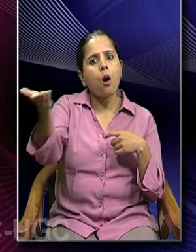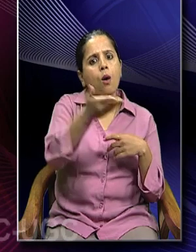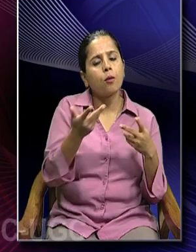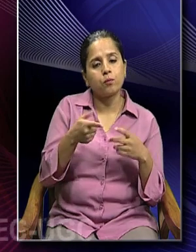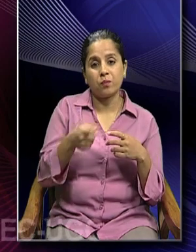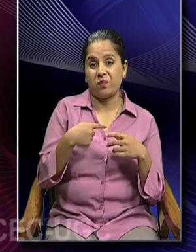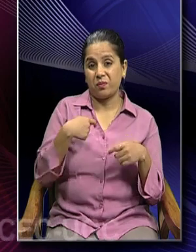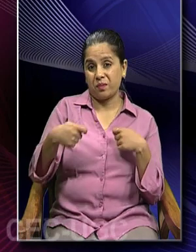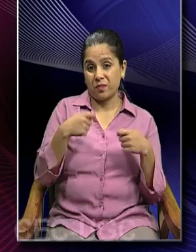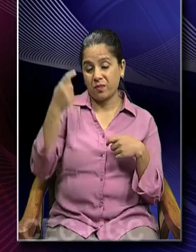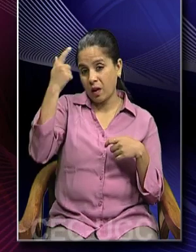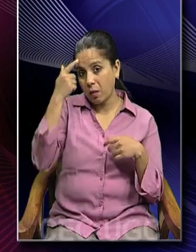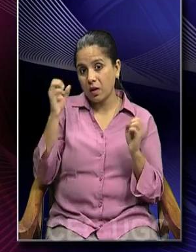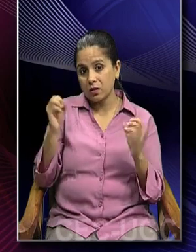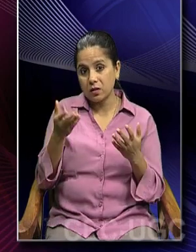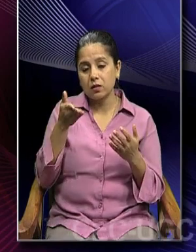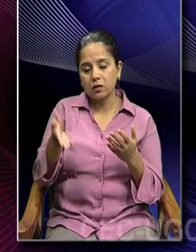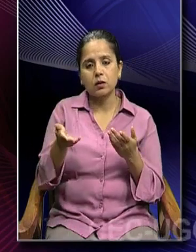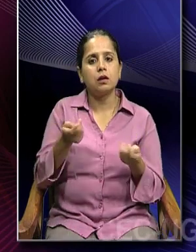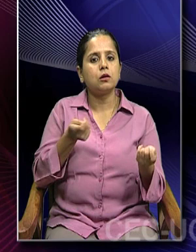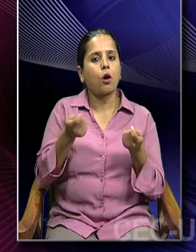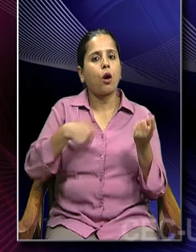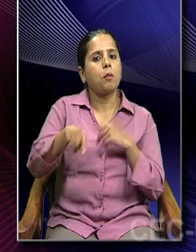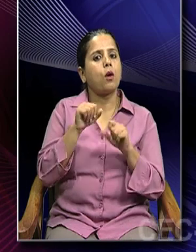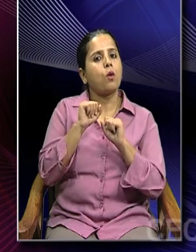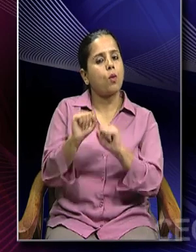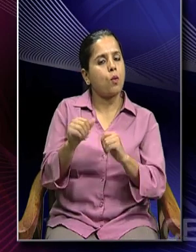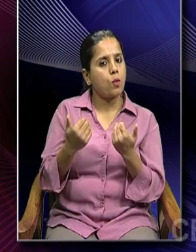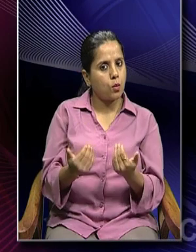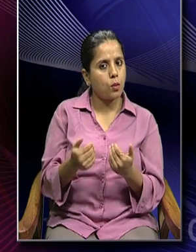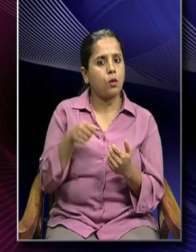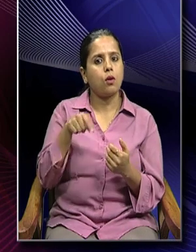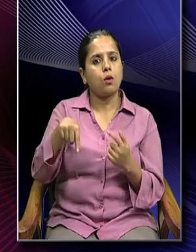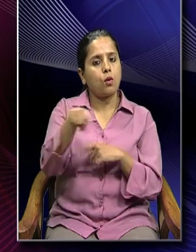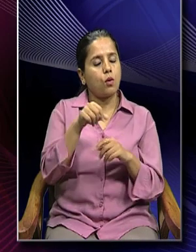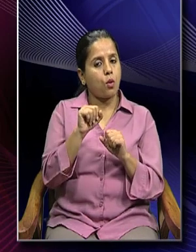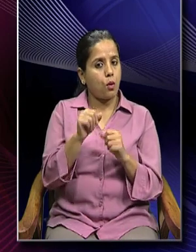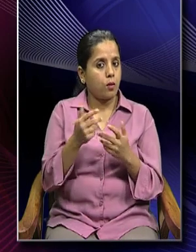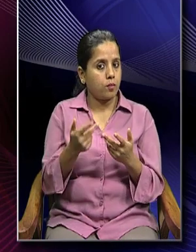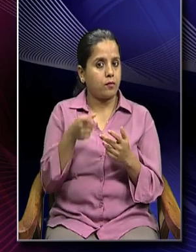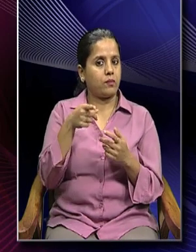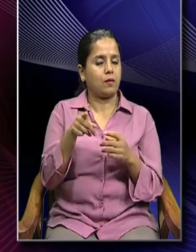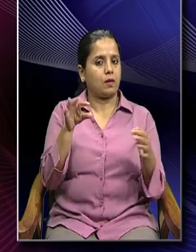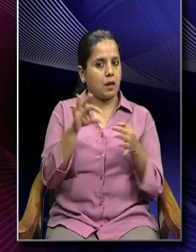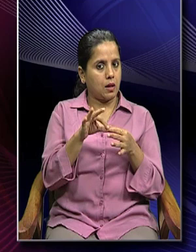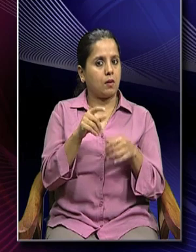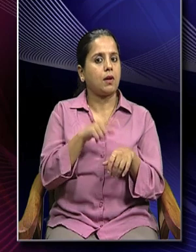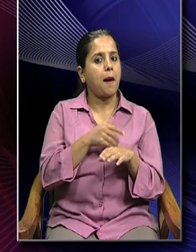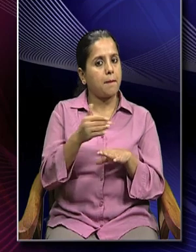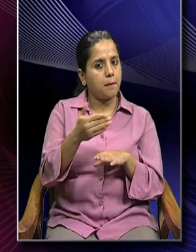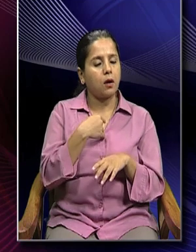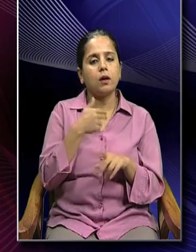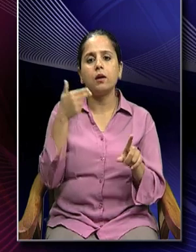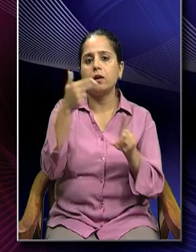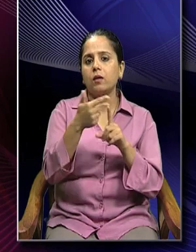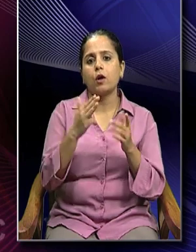rise of business and business mentality was a dominant characteristic of this specific era, to which we call